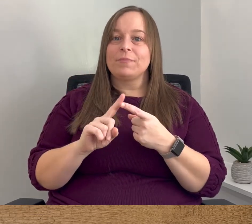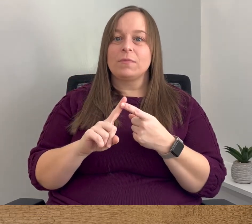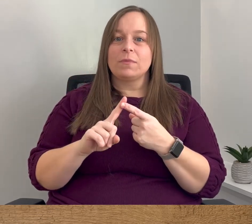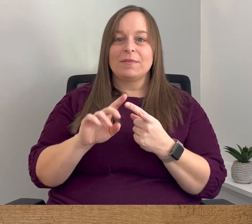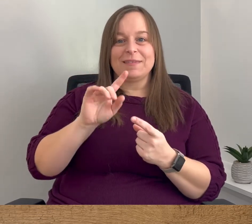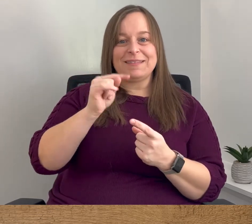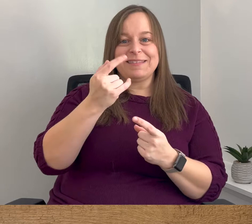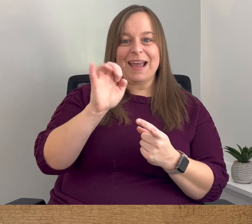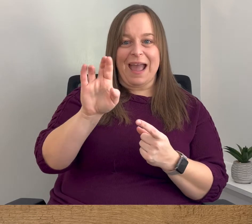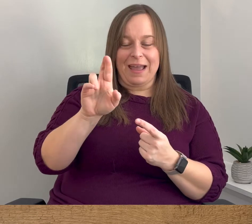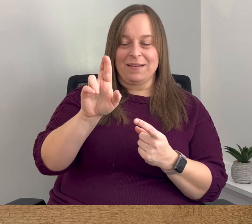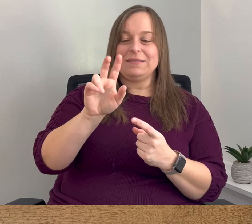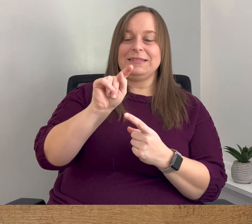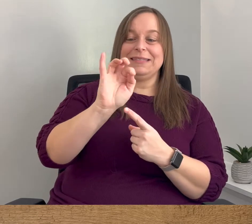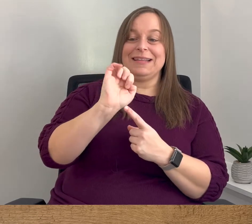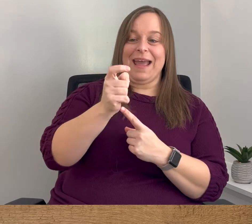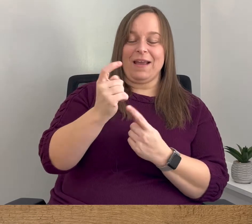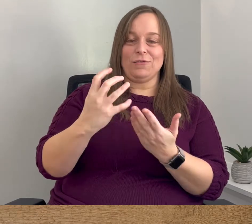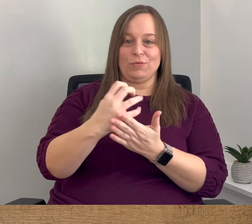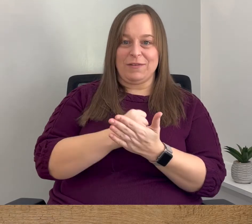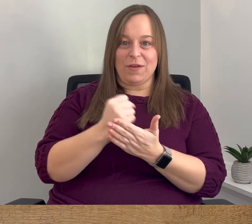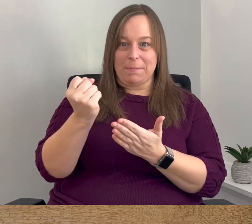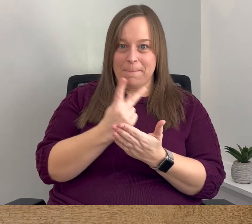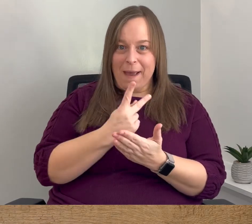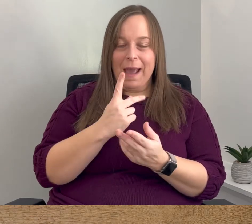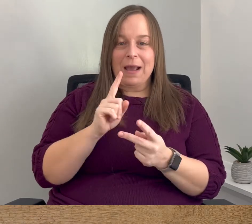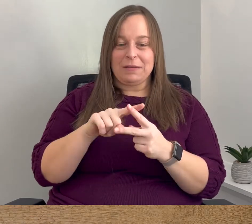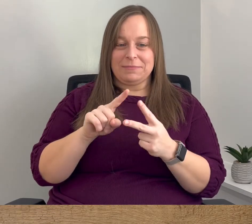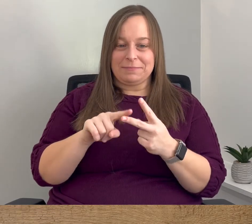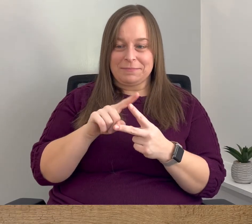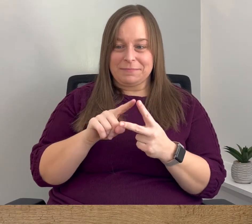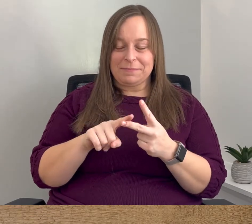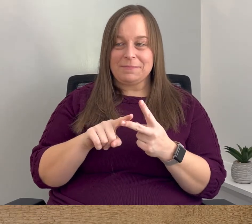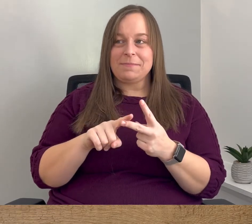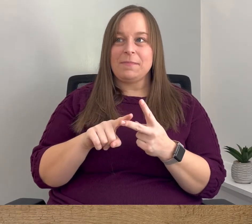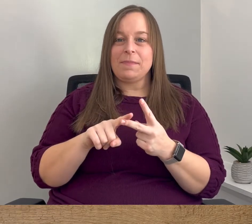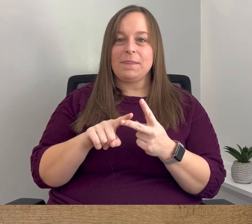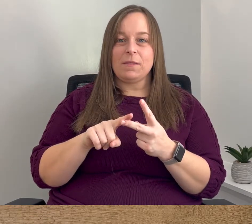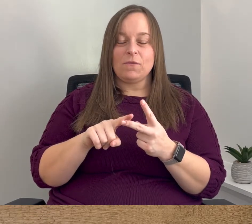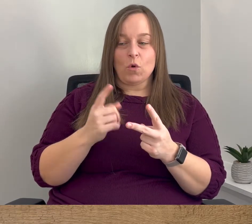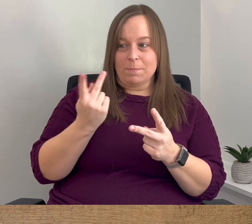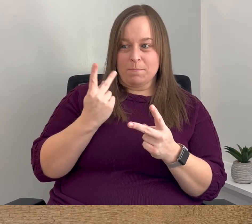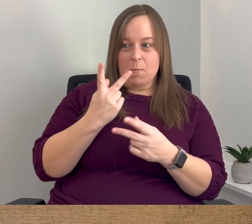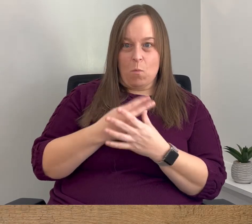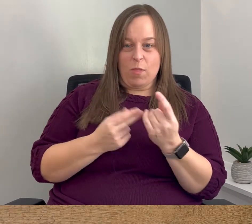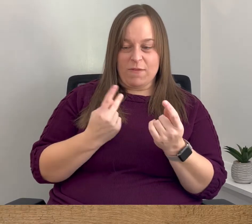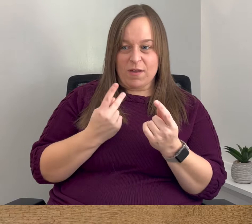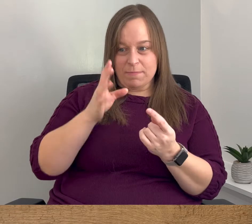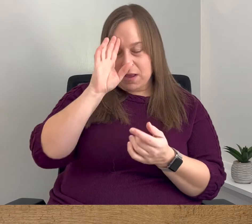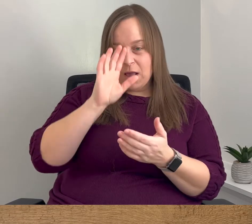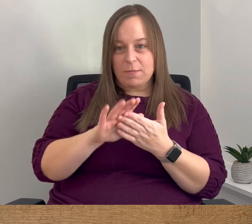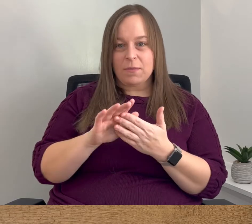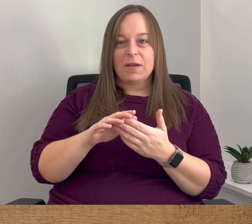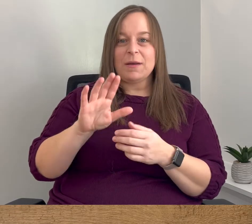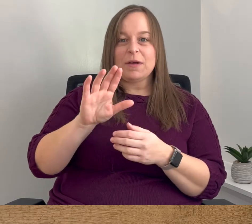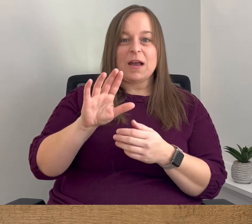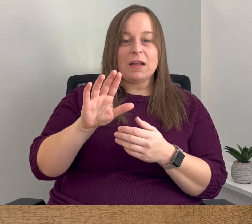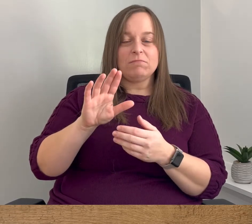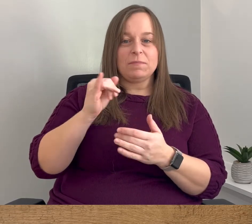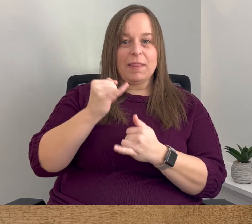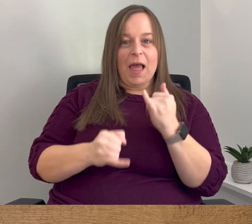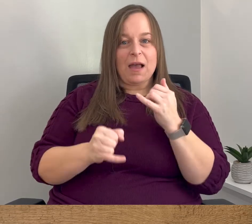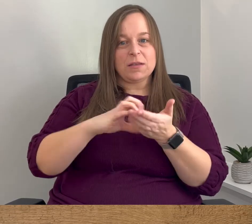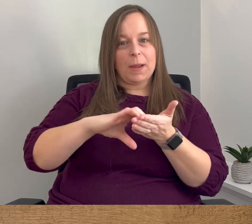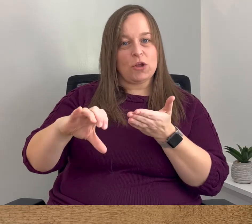because we've gotten our taxes back, tax return back for Andy and I. I